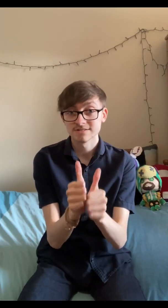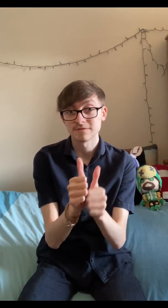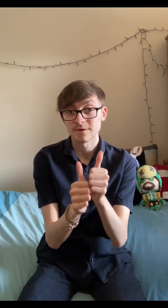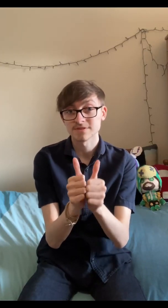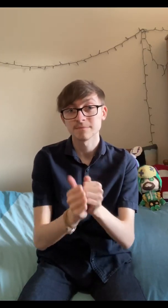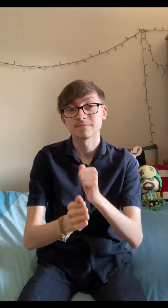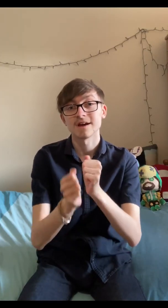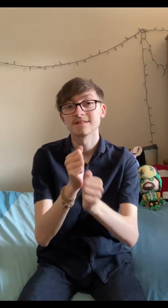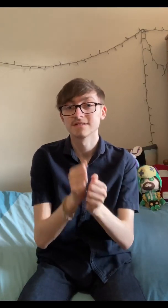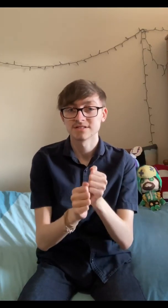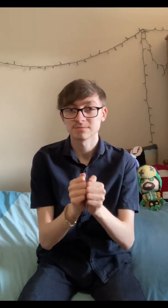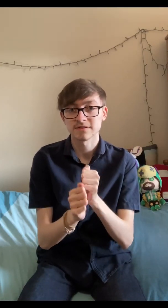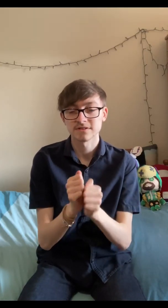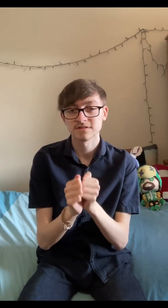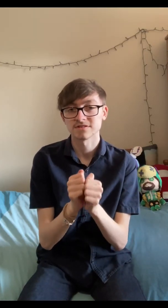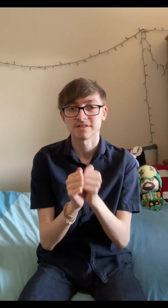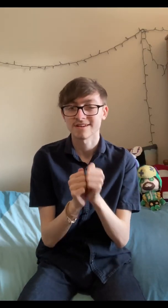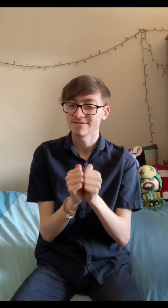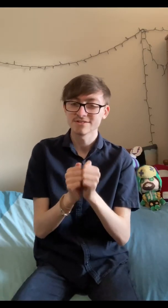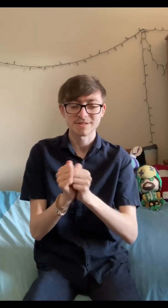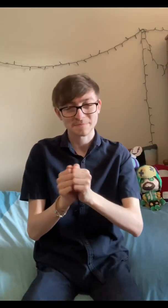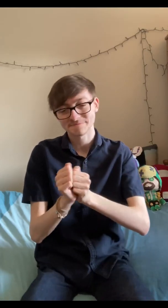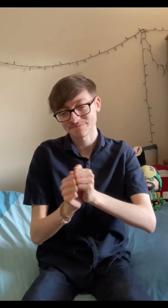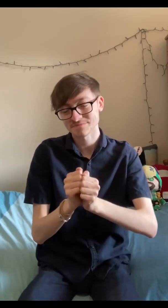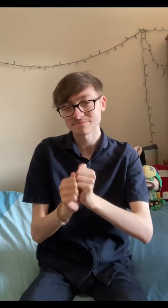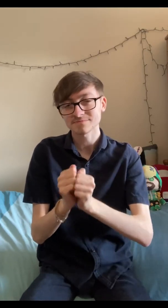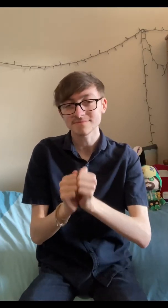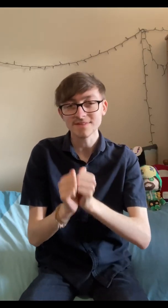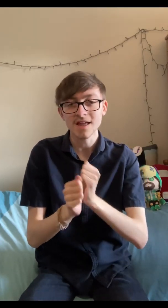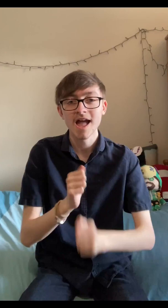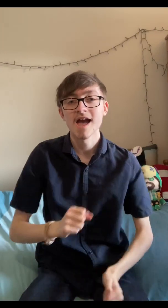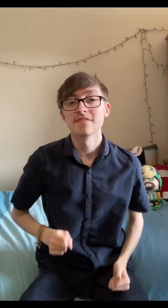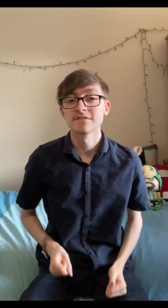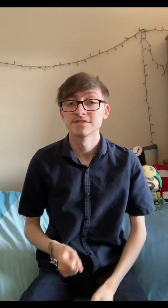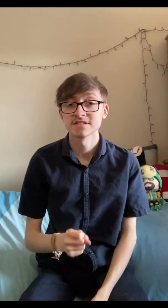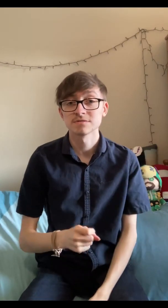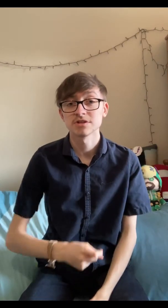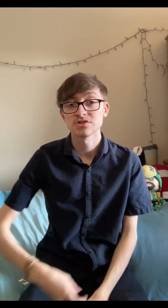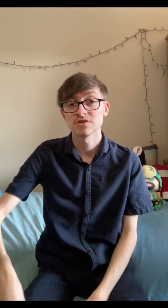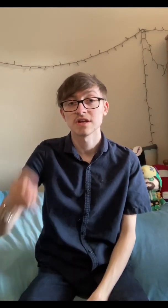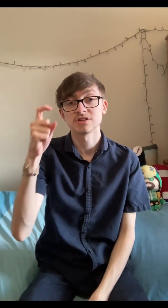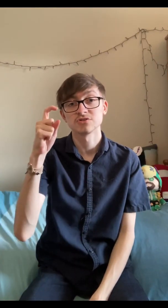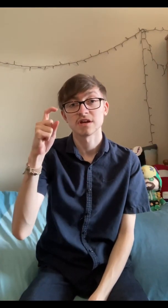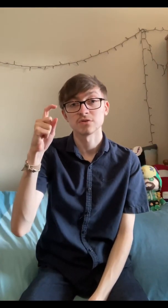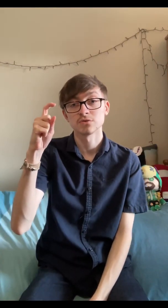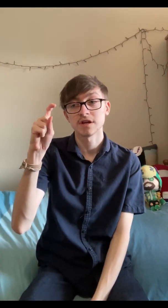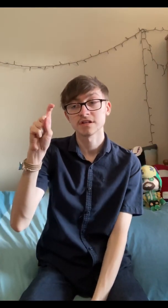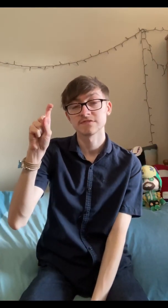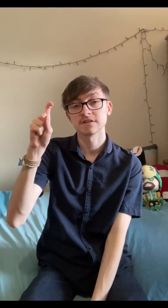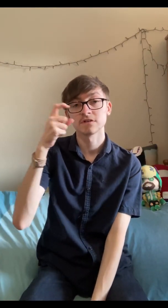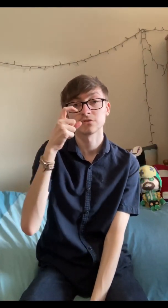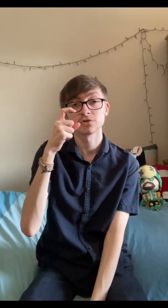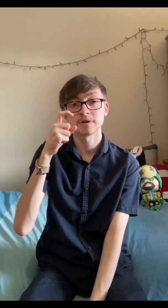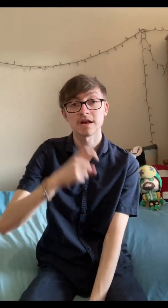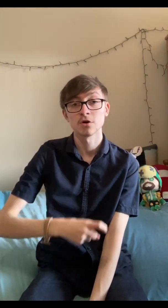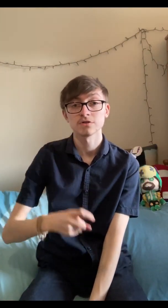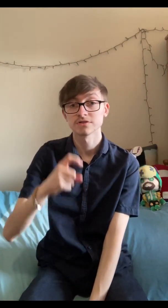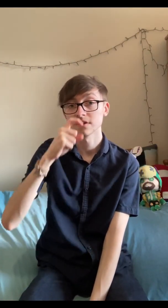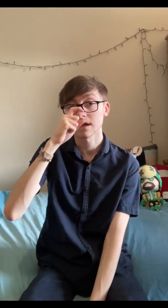with thumbs up, and then this is brother, so don't get confused. Then for sister, what you do is you get your index finger on your dominant hand hooked and